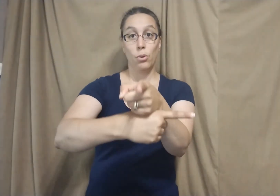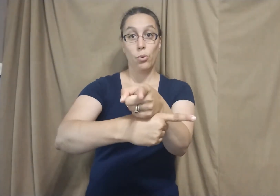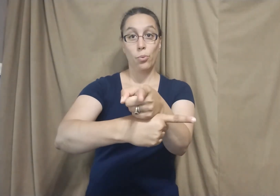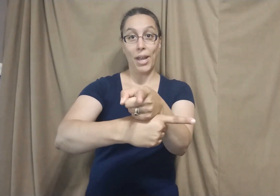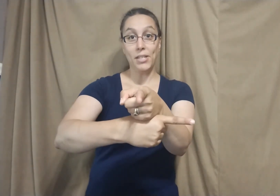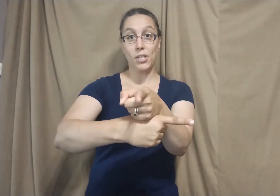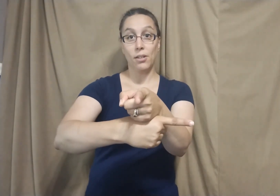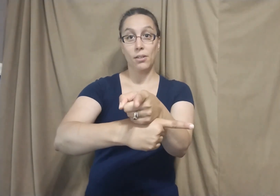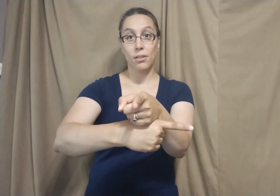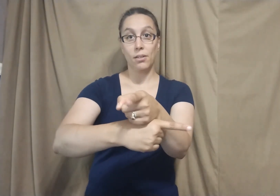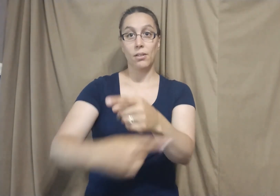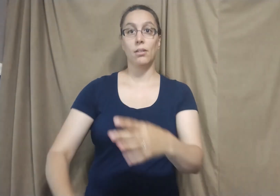right,